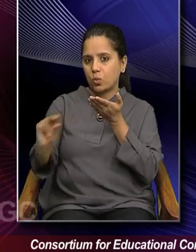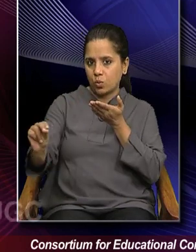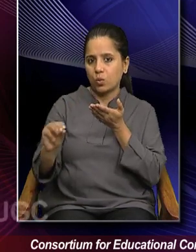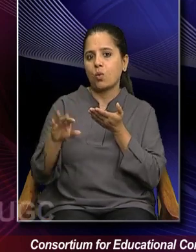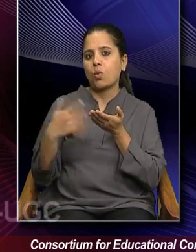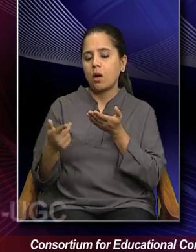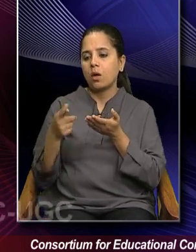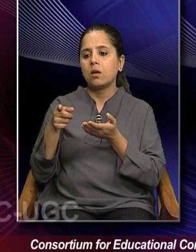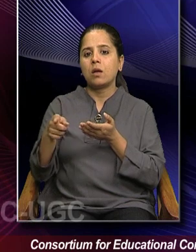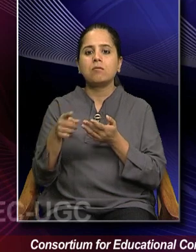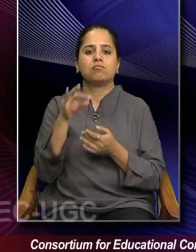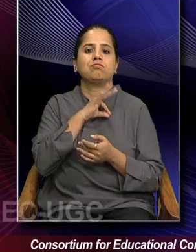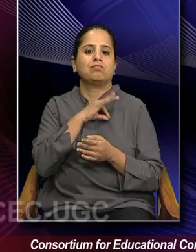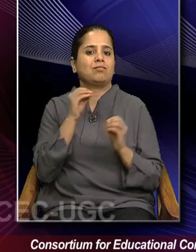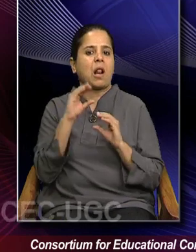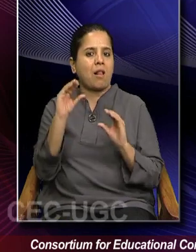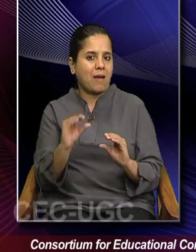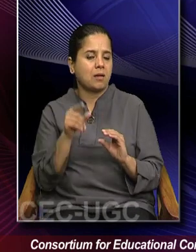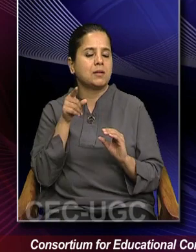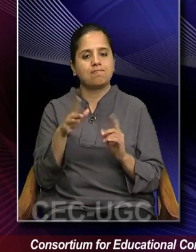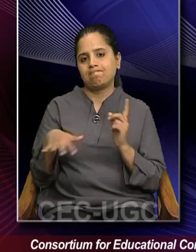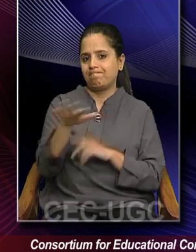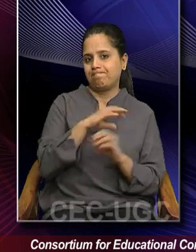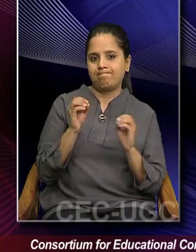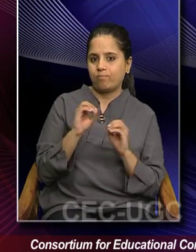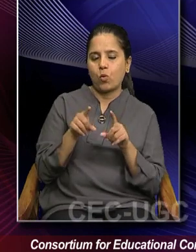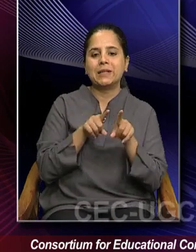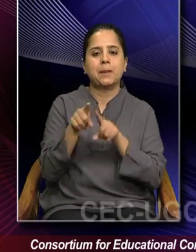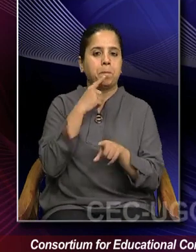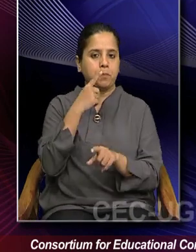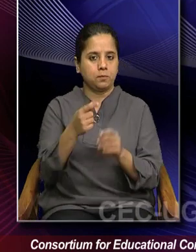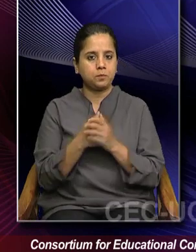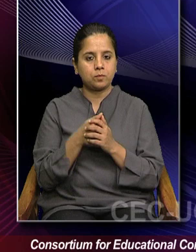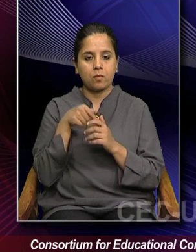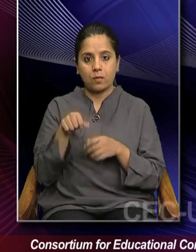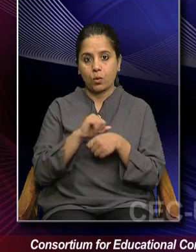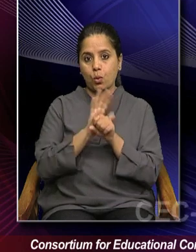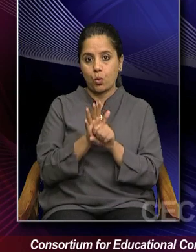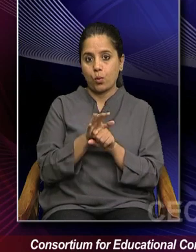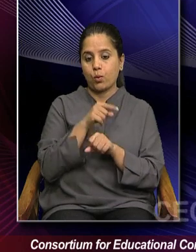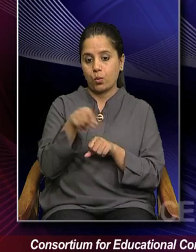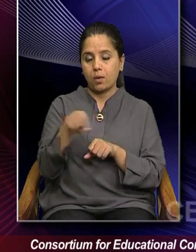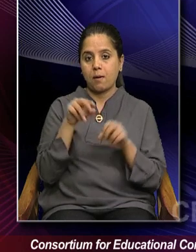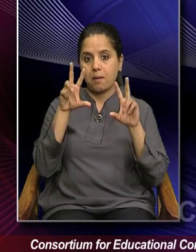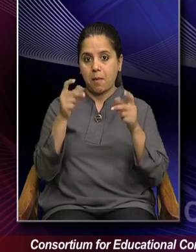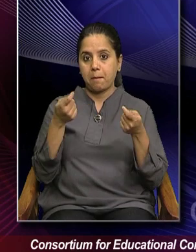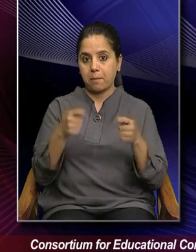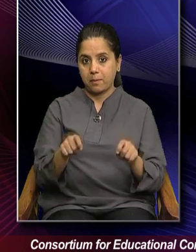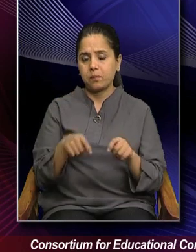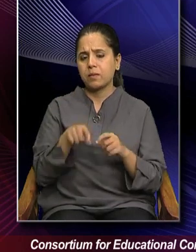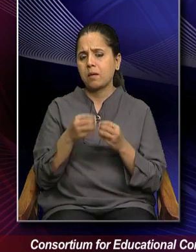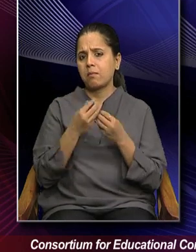low income setting areas. For example, during the COVID-19 lockdown,